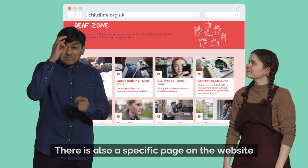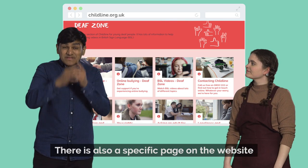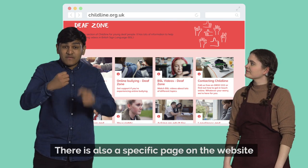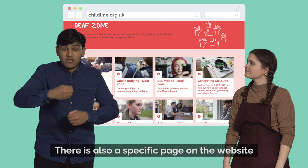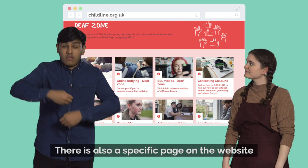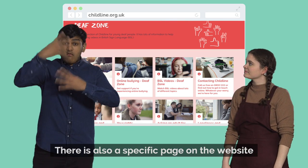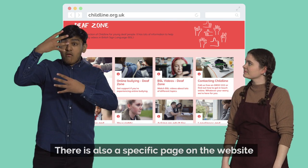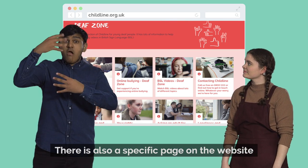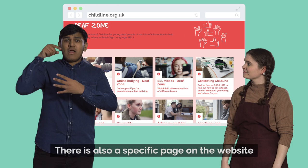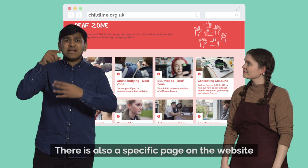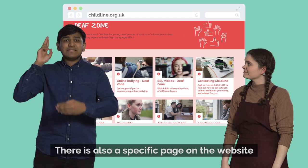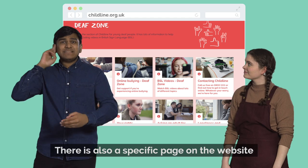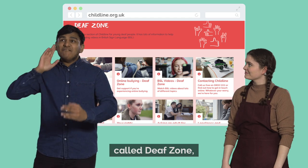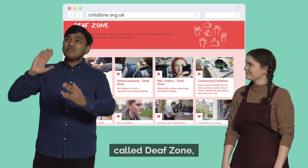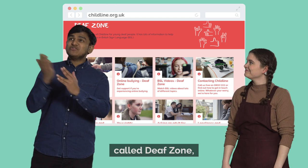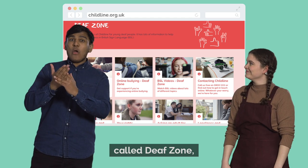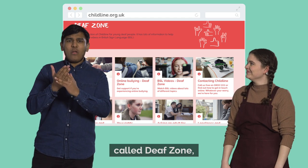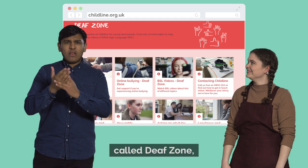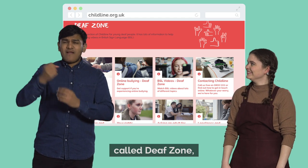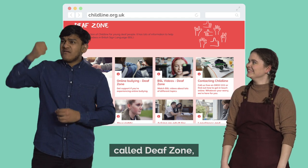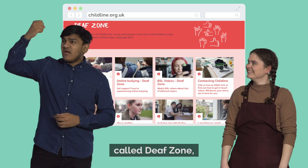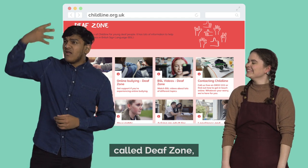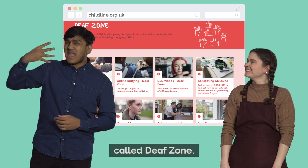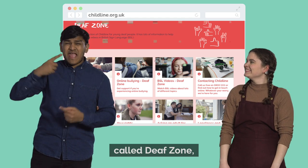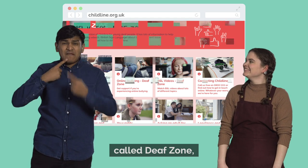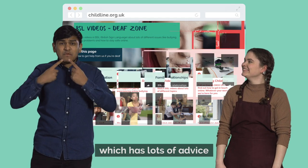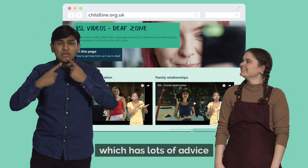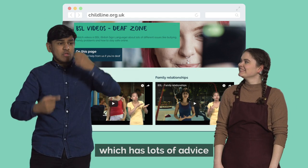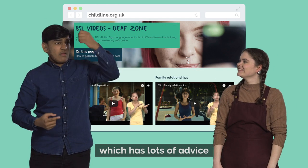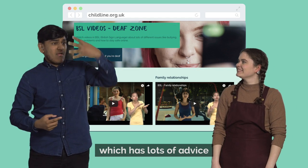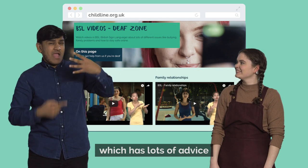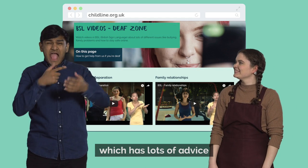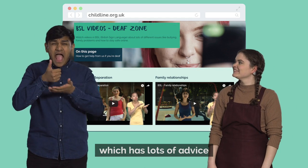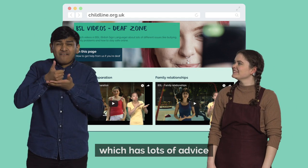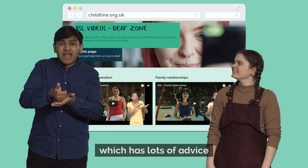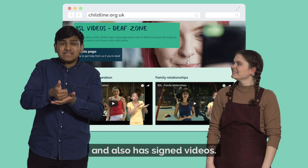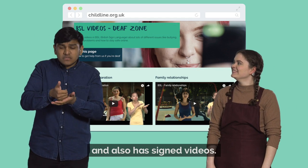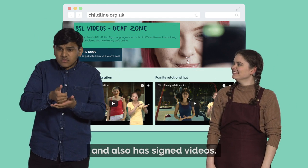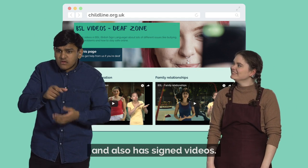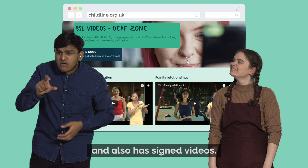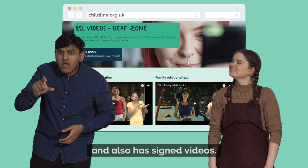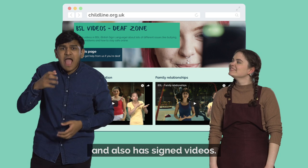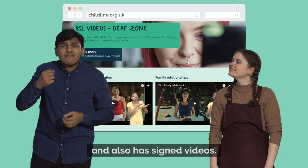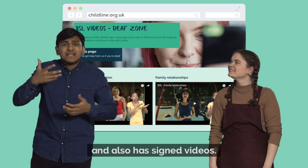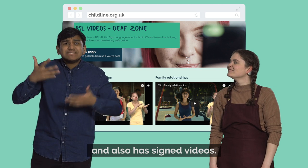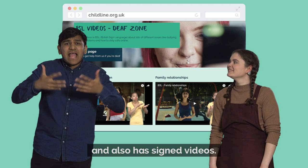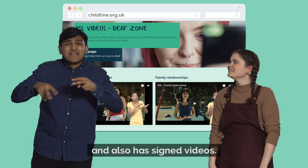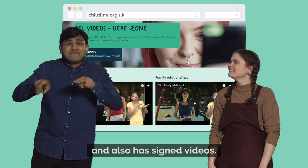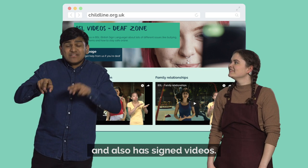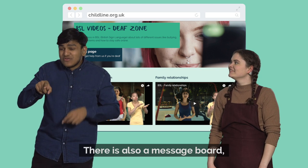There is also a specific page on the website called Deaf Zone, which has lots of advice, and also has signed videos. There is also